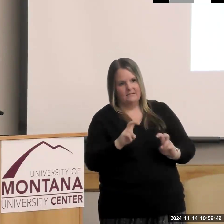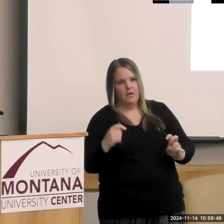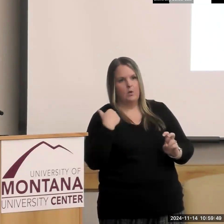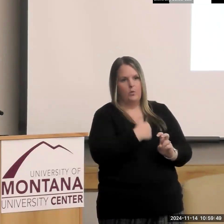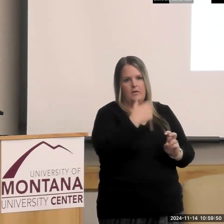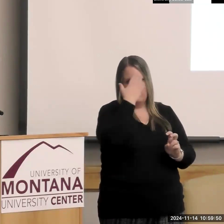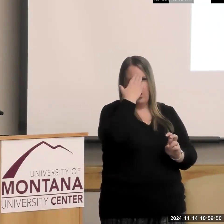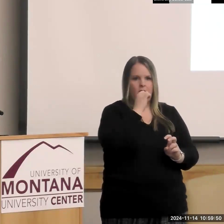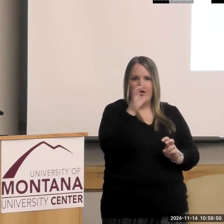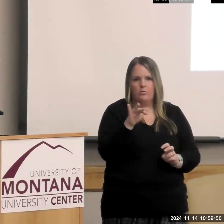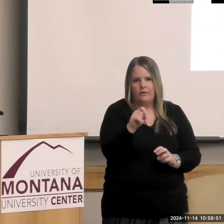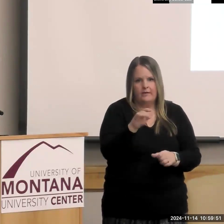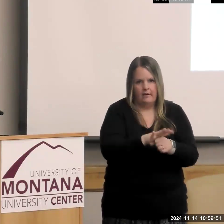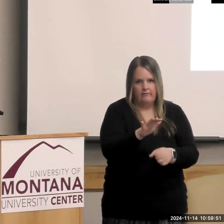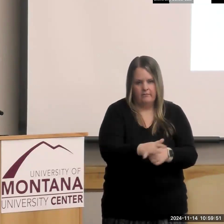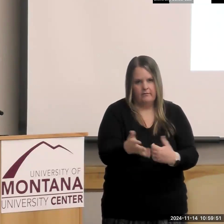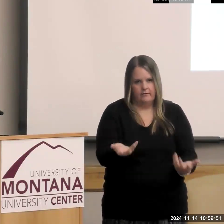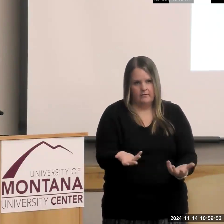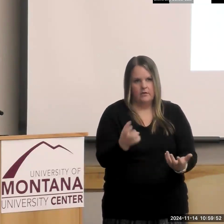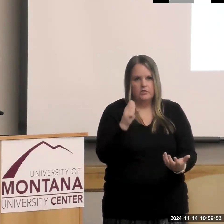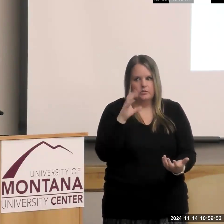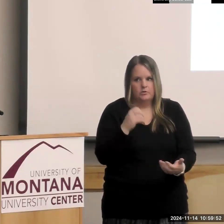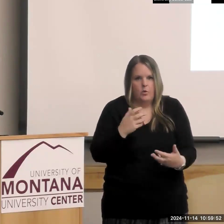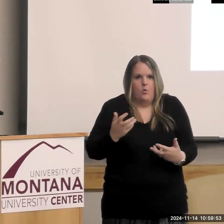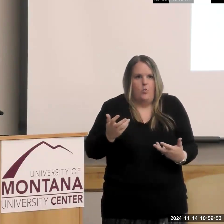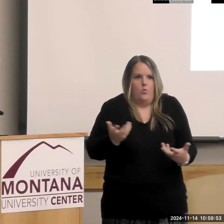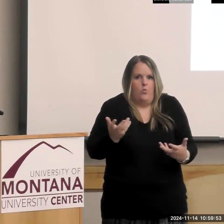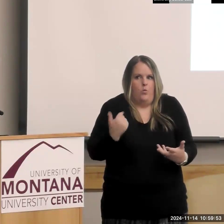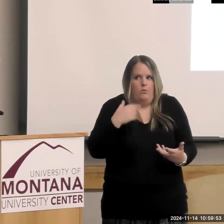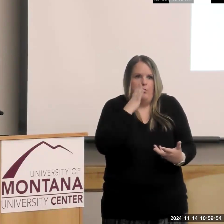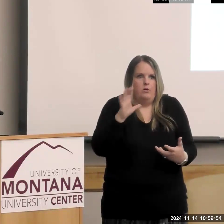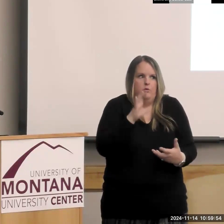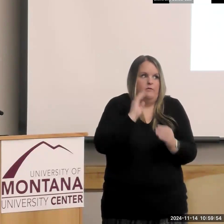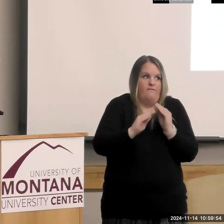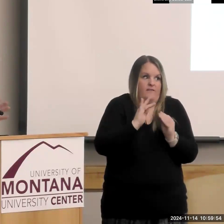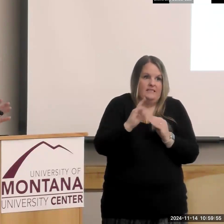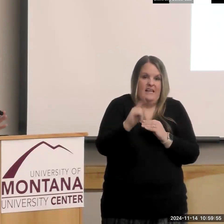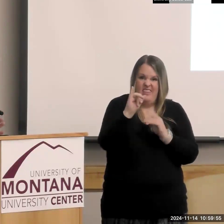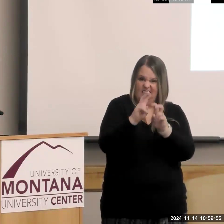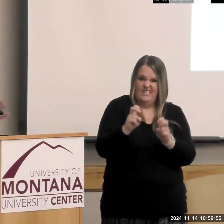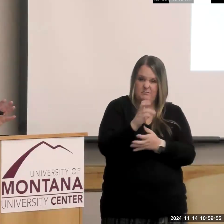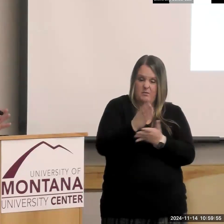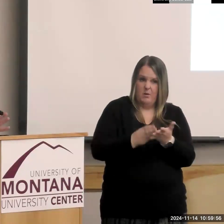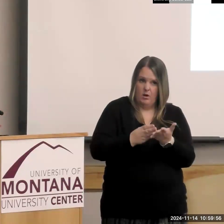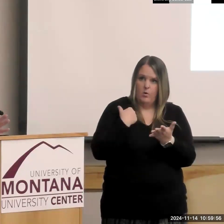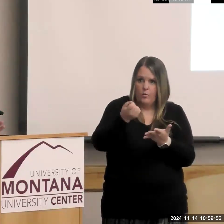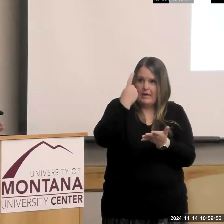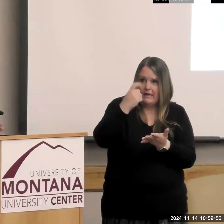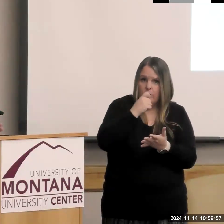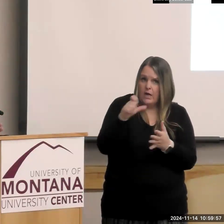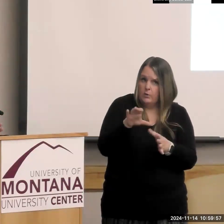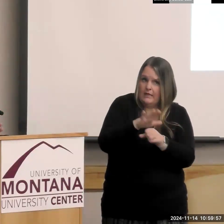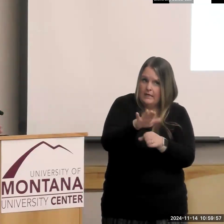not doing it, right? So what was it we're gonna do, right? That assessment piece, right? We get it. We're not doing it,